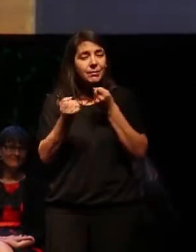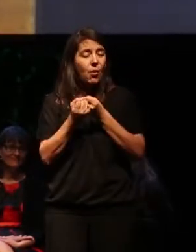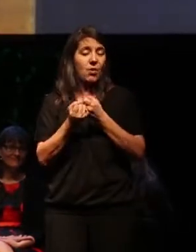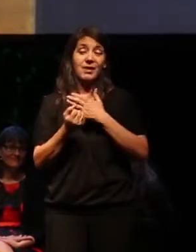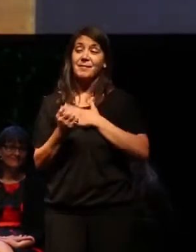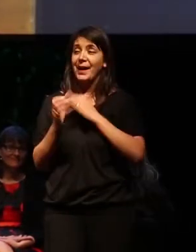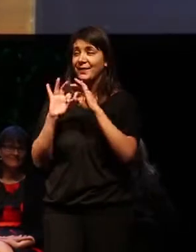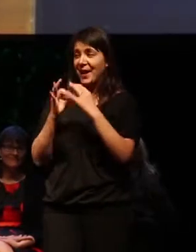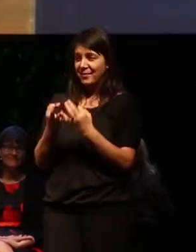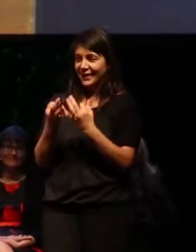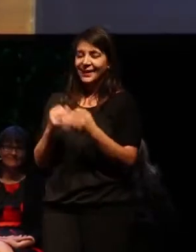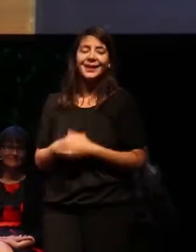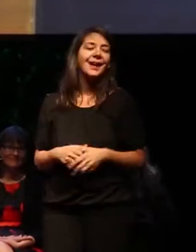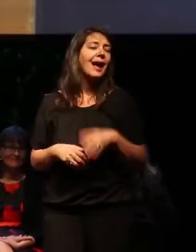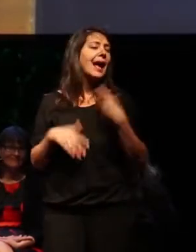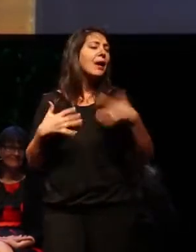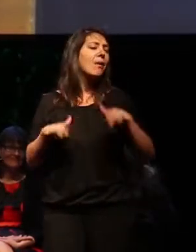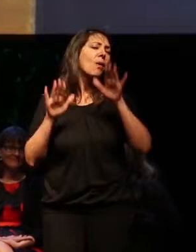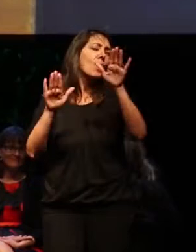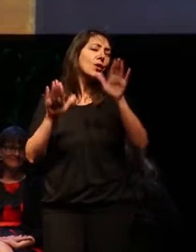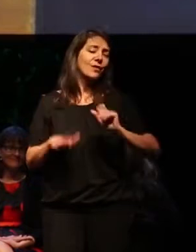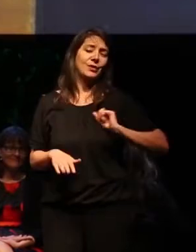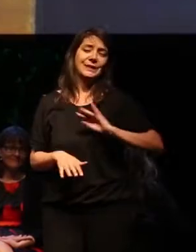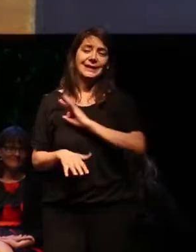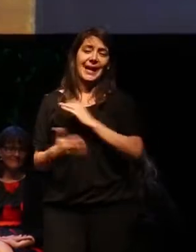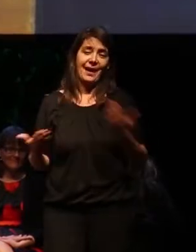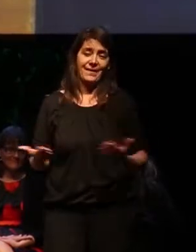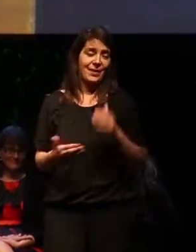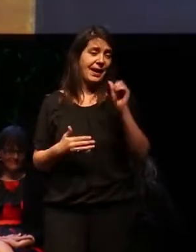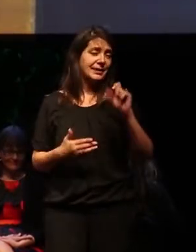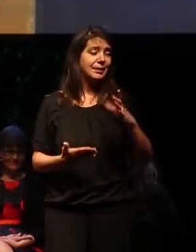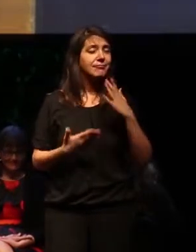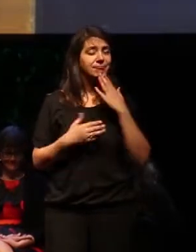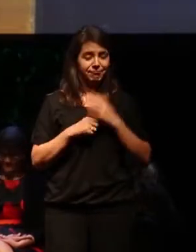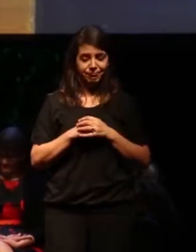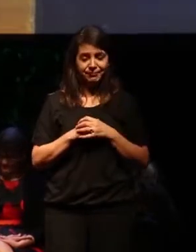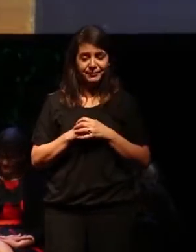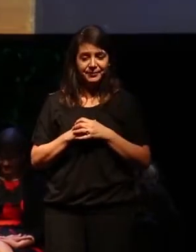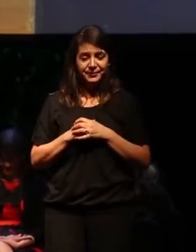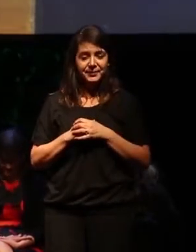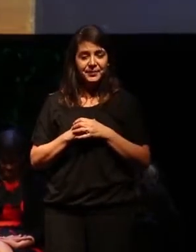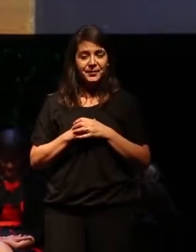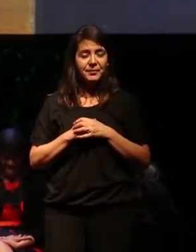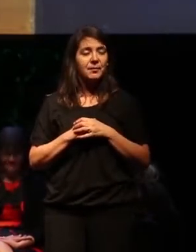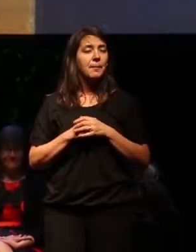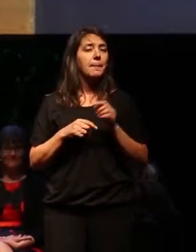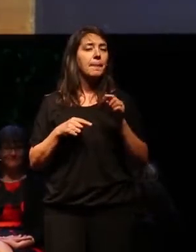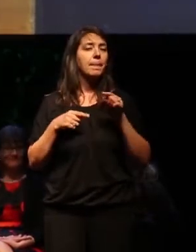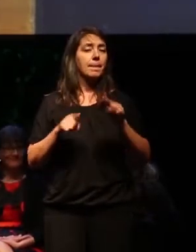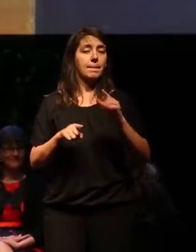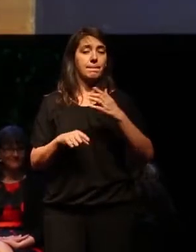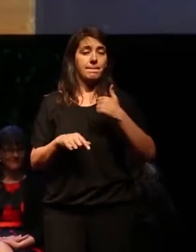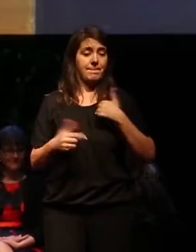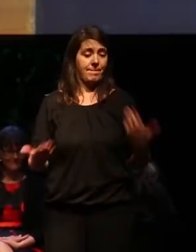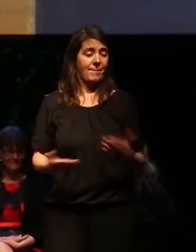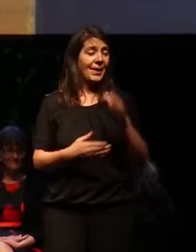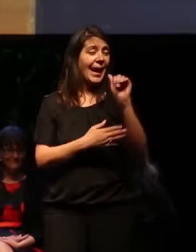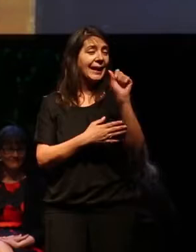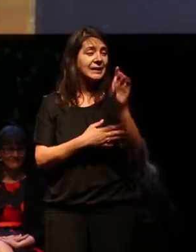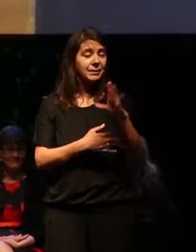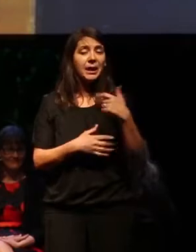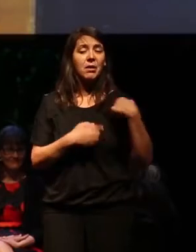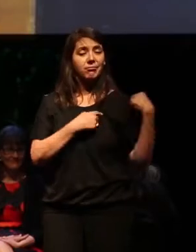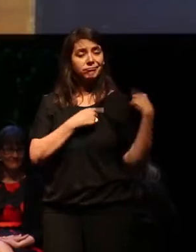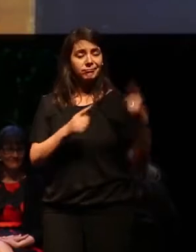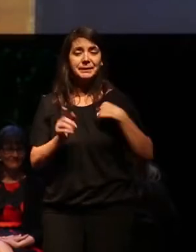family and all the wonderful staff at ASDB. Throughout my time at ASDB, I have